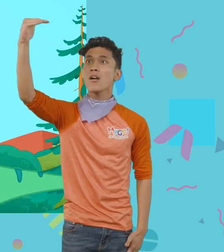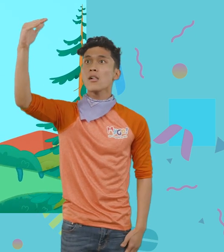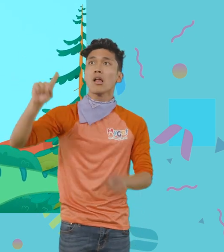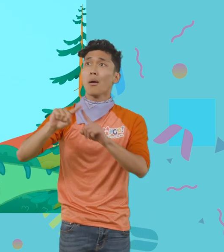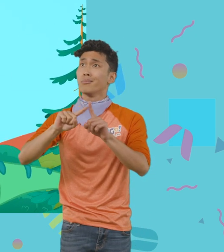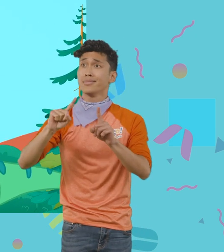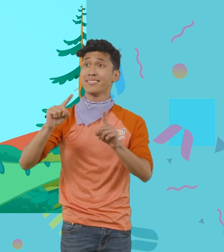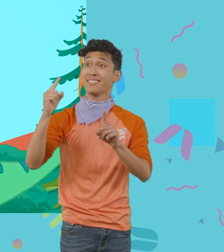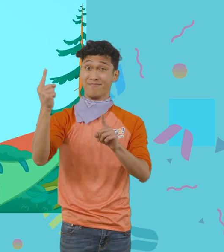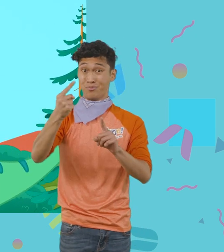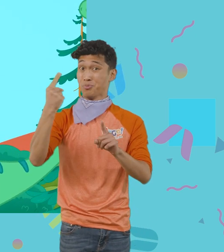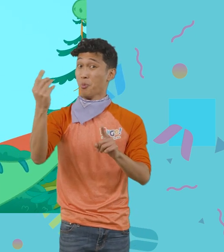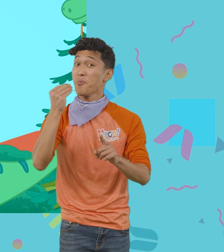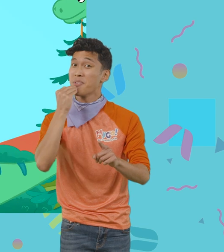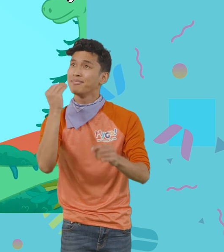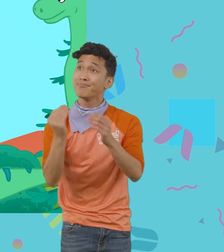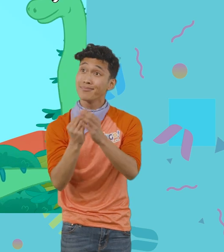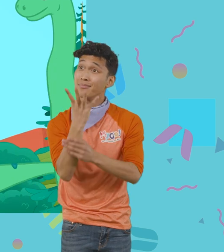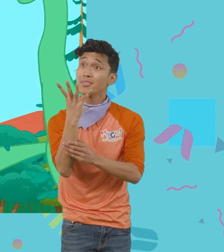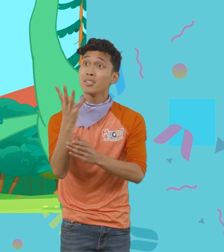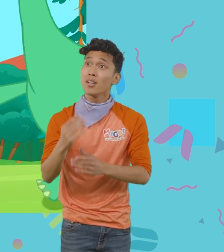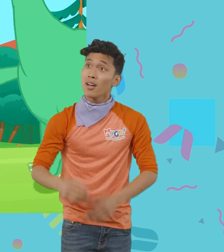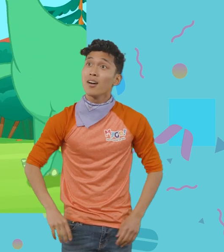they only eat plants.